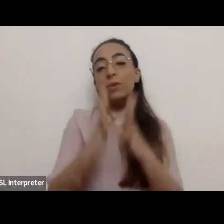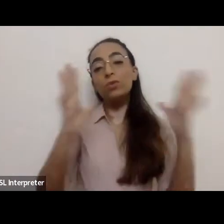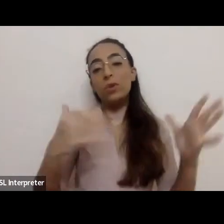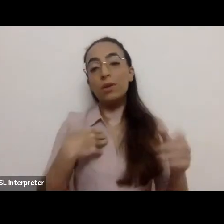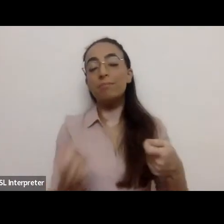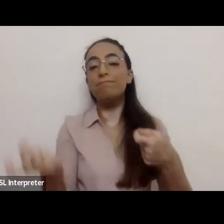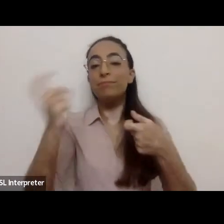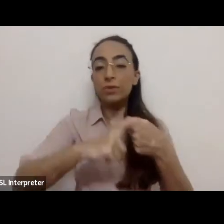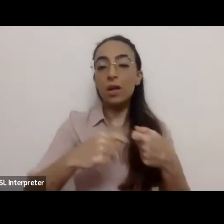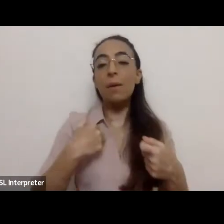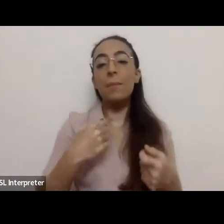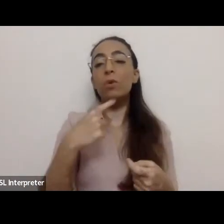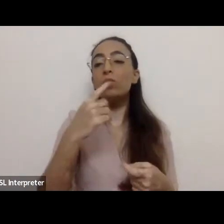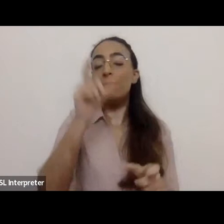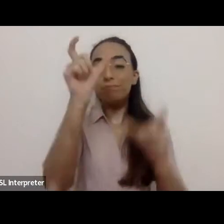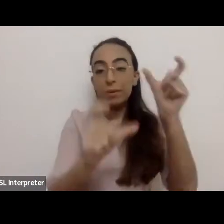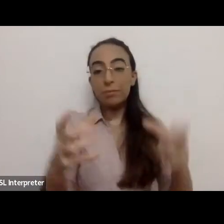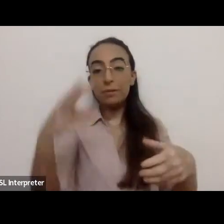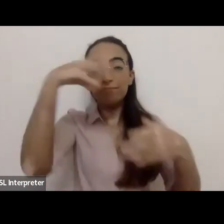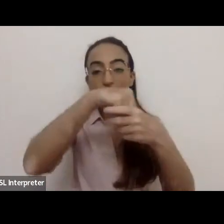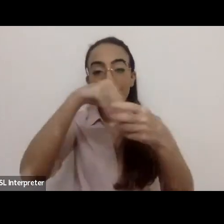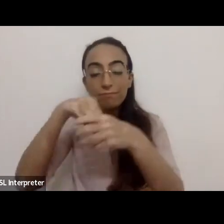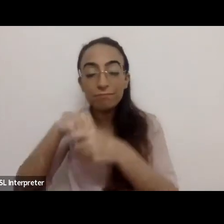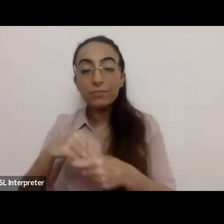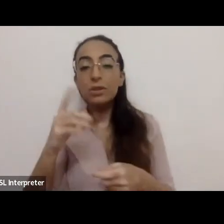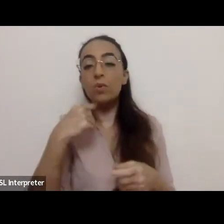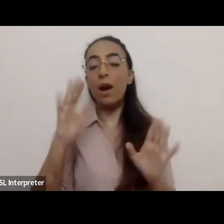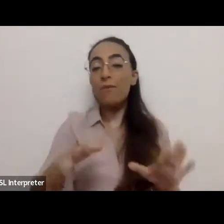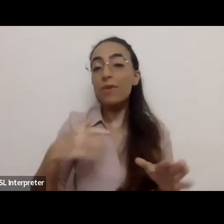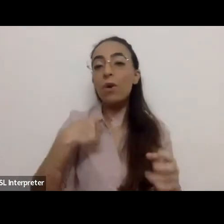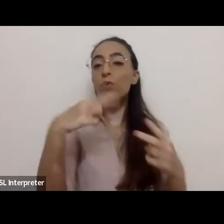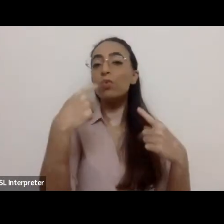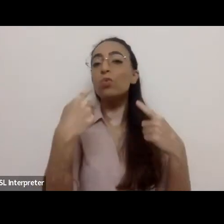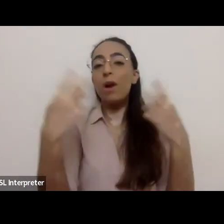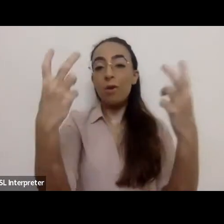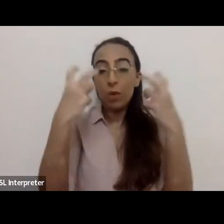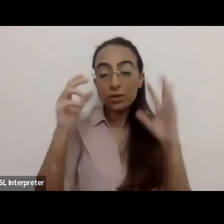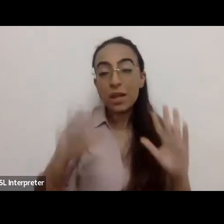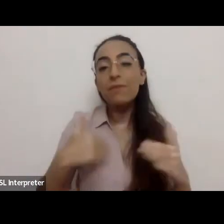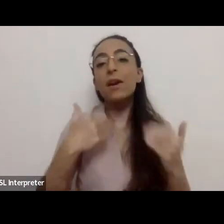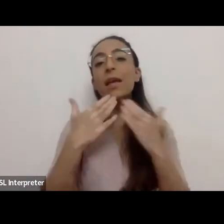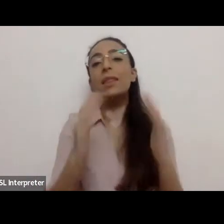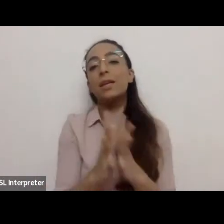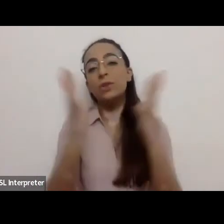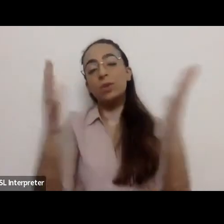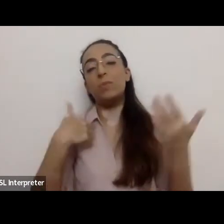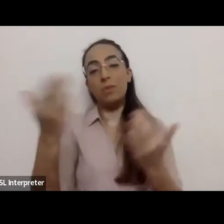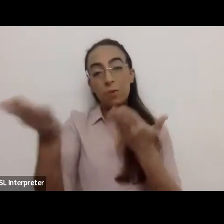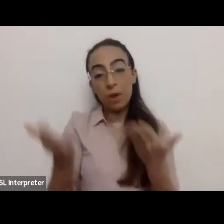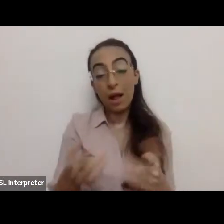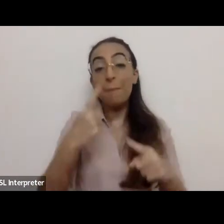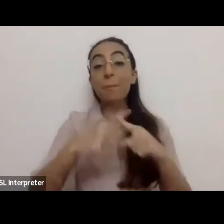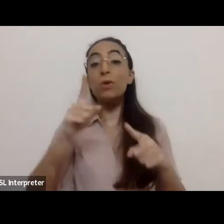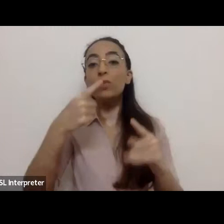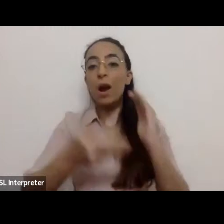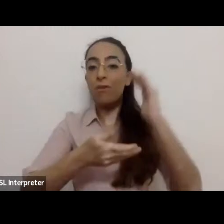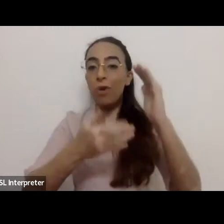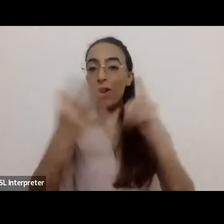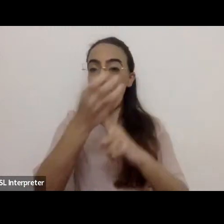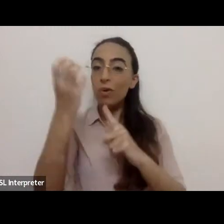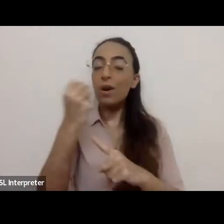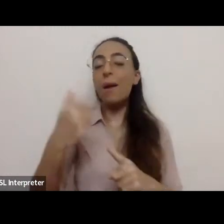all the dignitaries, a warm welcome to all the participants, congratulations to the awardees, and special thanks